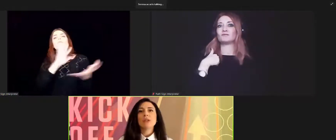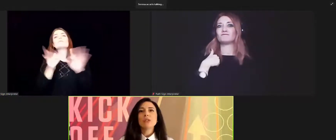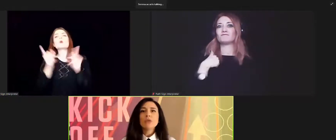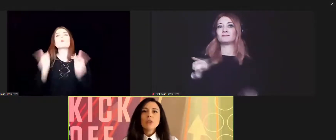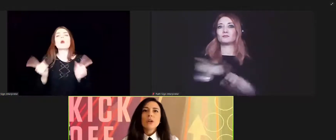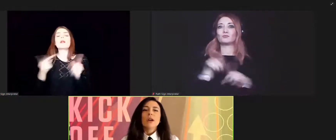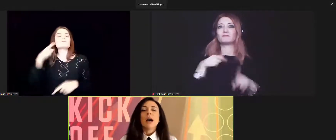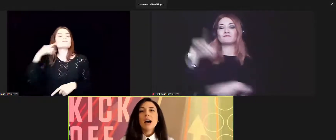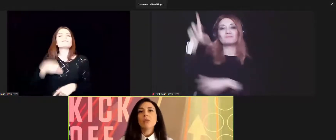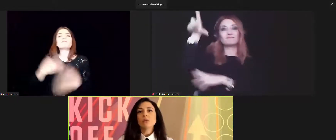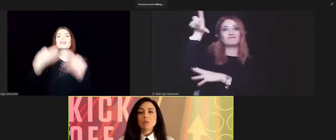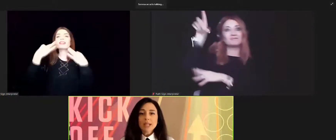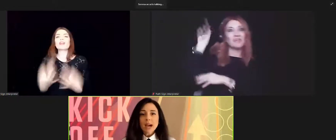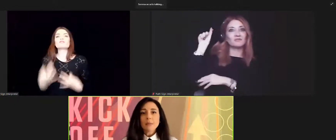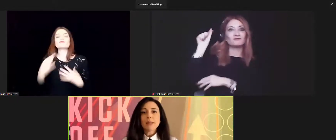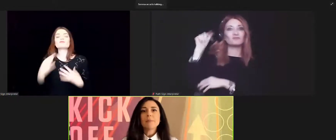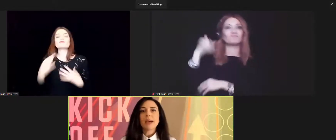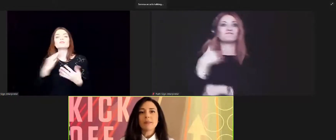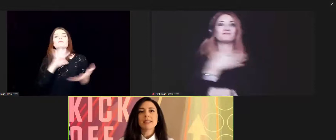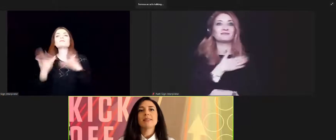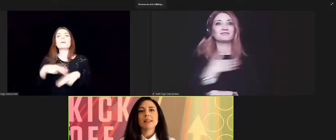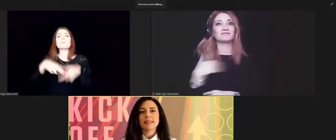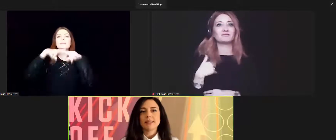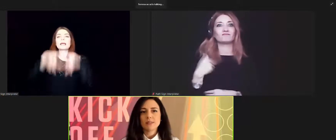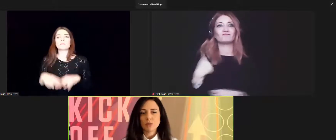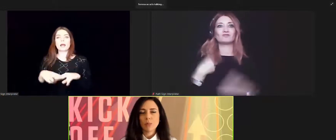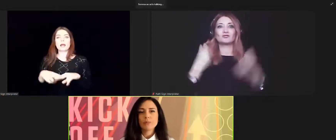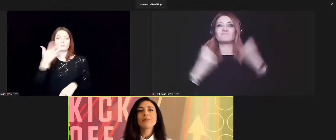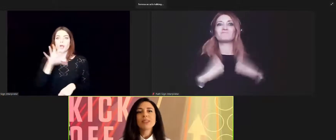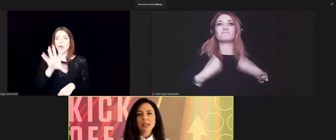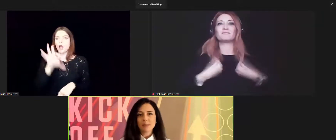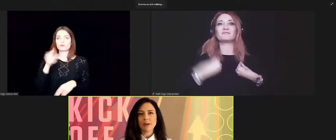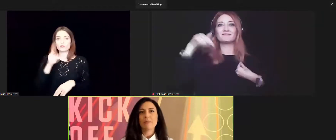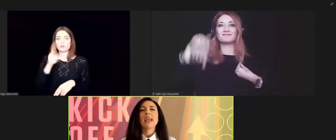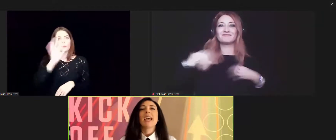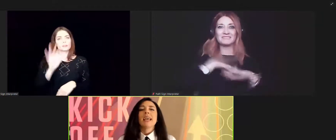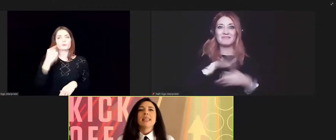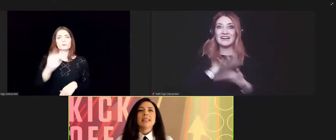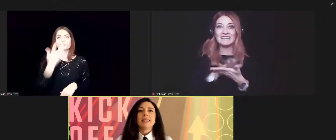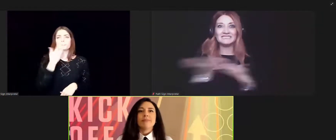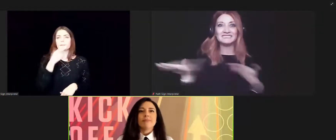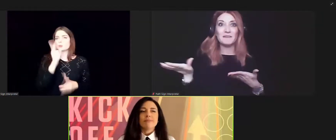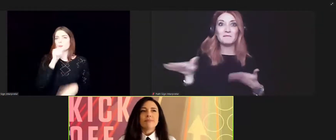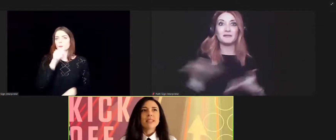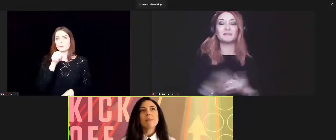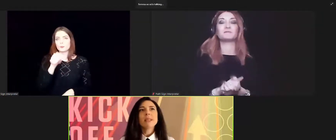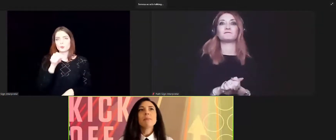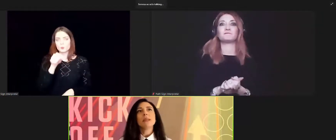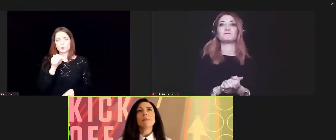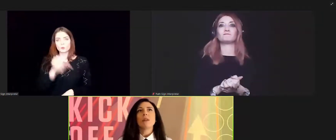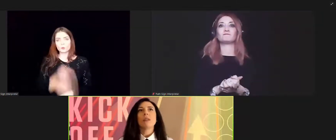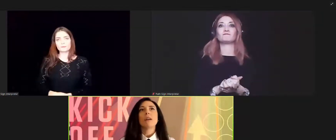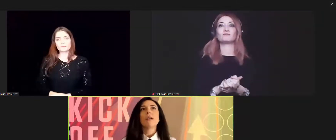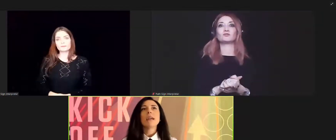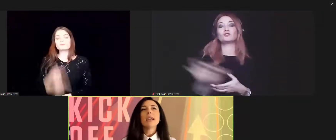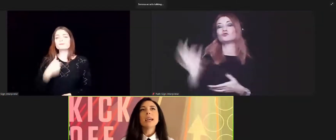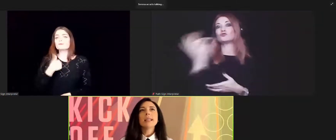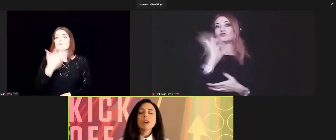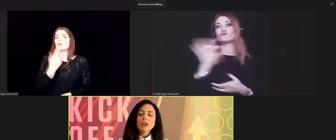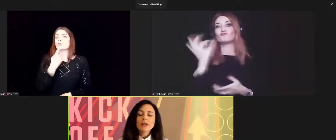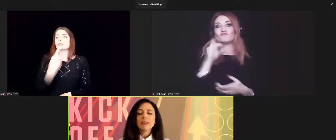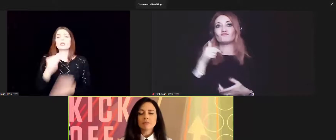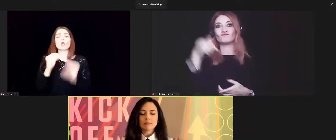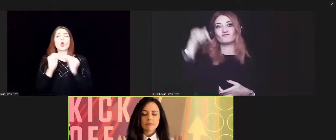share with you how to becoming permanent residents too. Keep the people